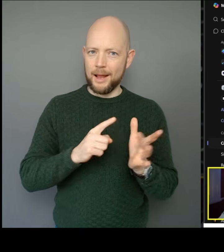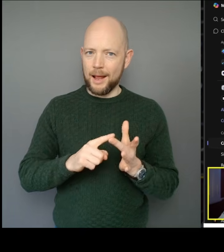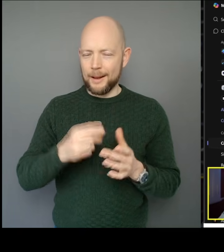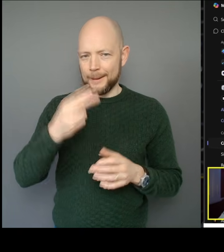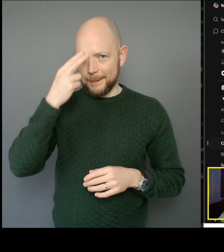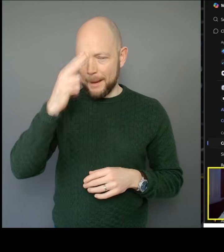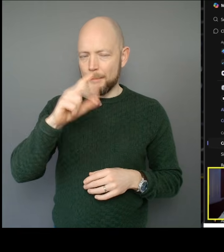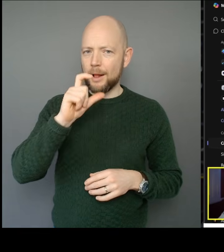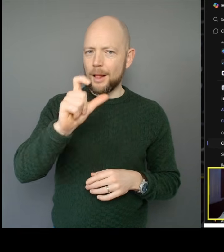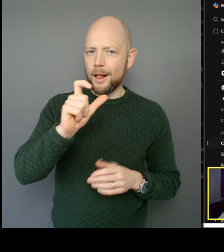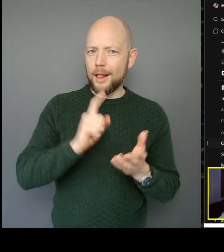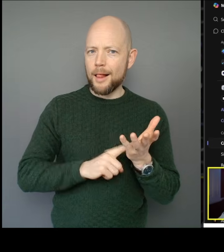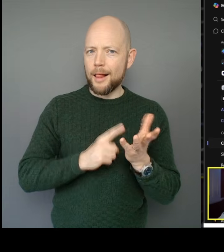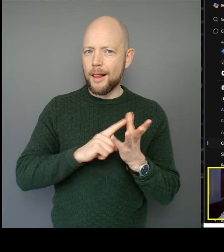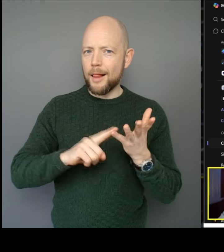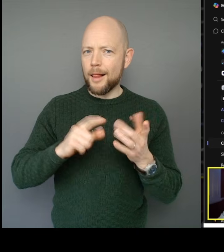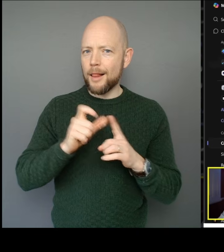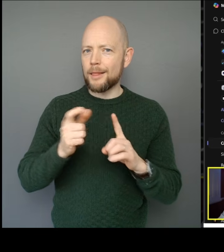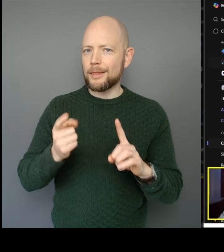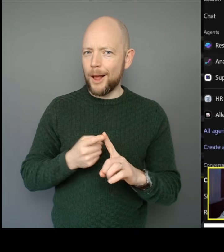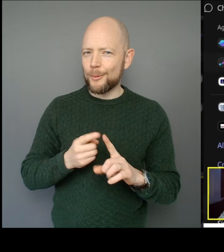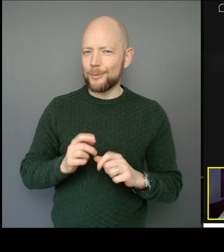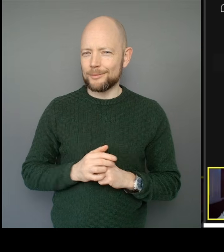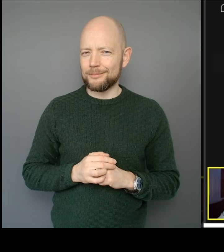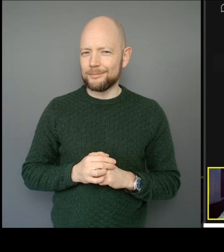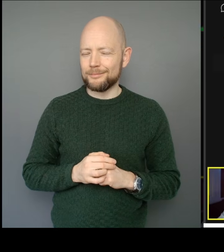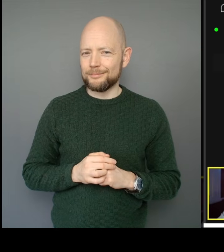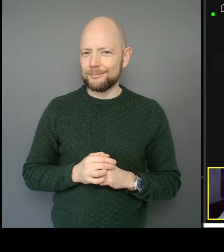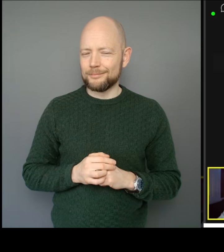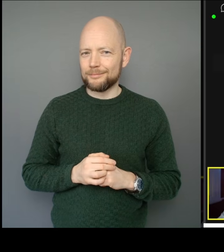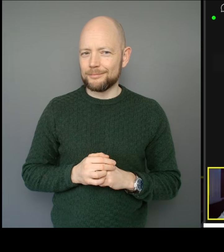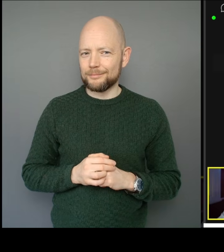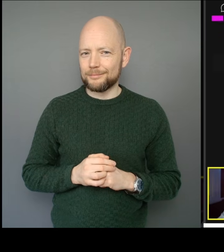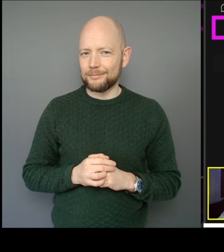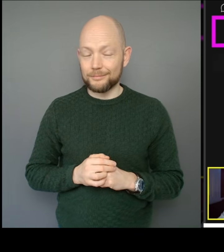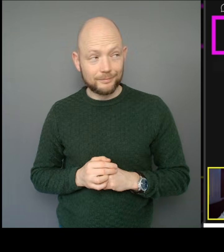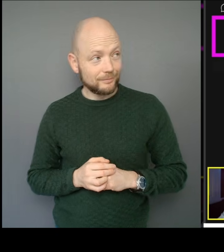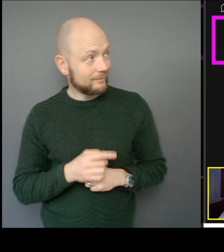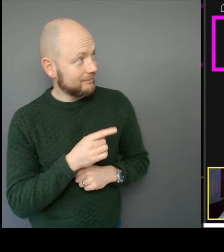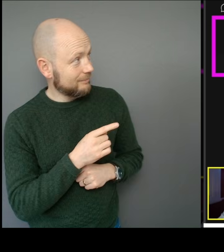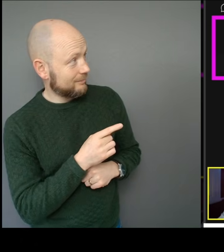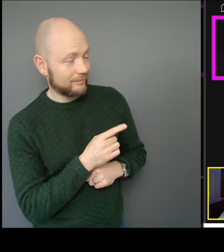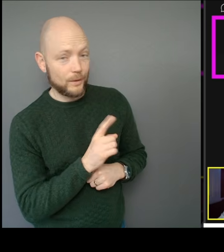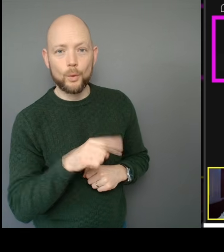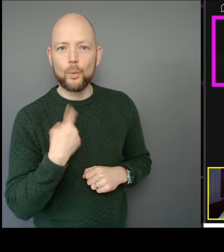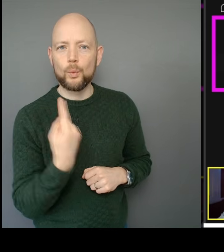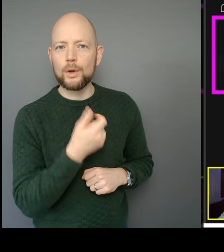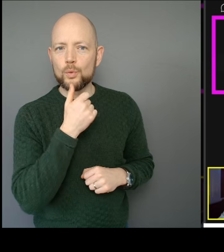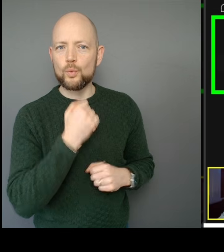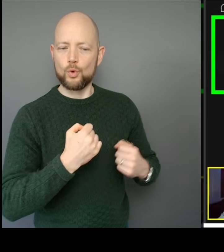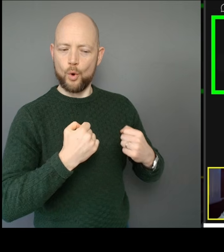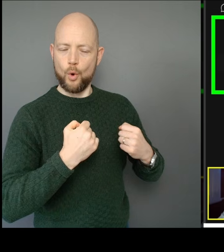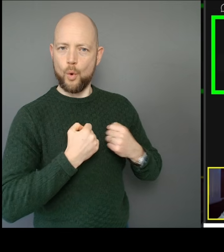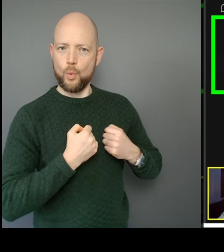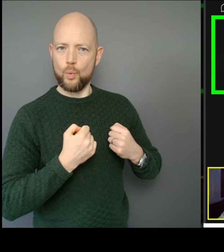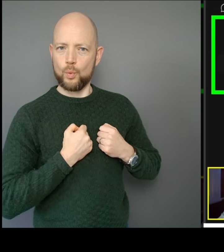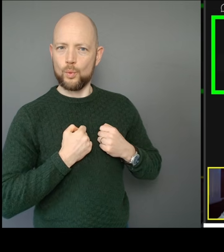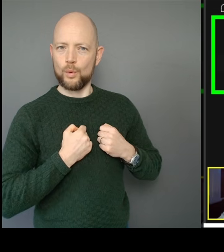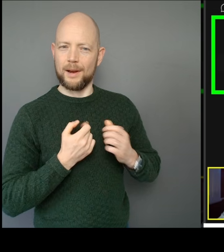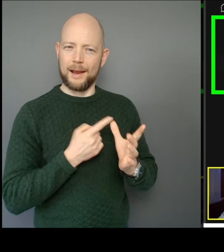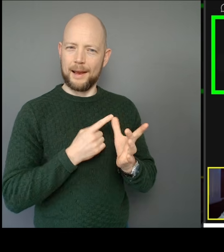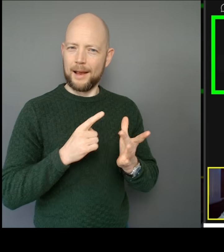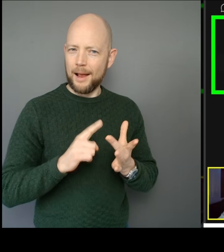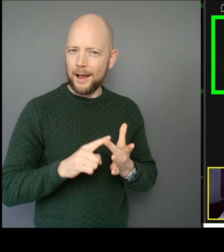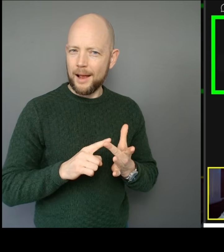to this M365 Copilot app, and if you notice on the left-hand side under agents, we have a few, and we